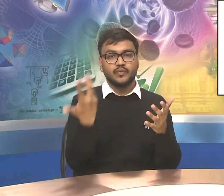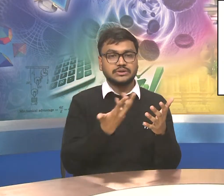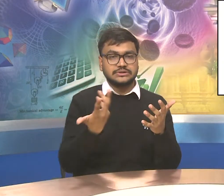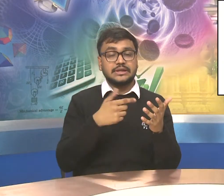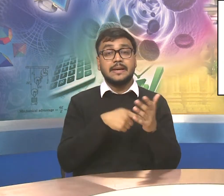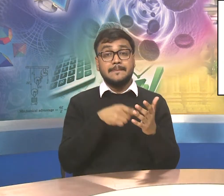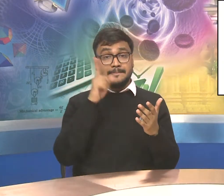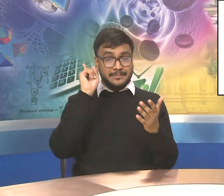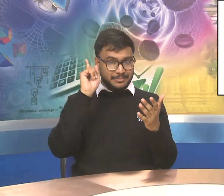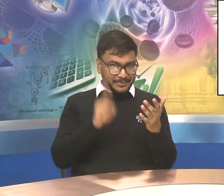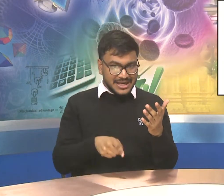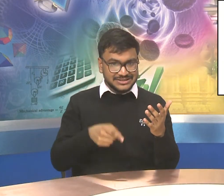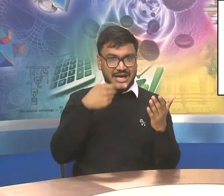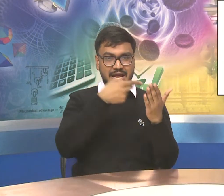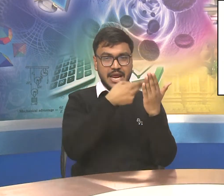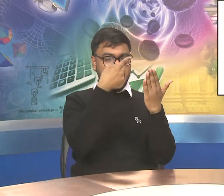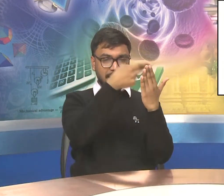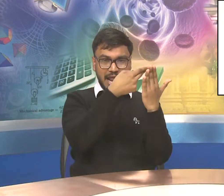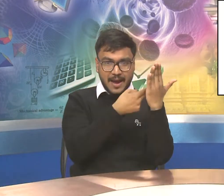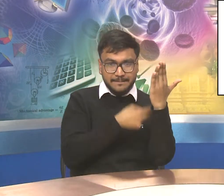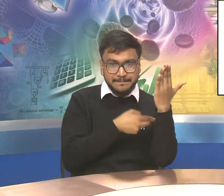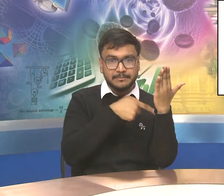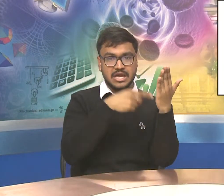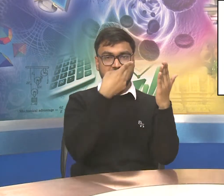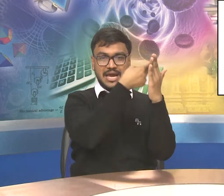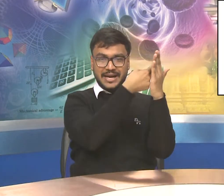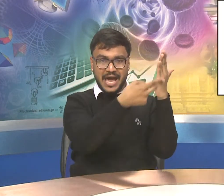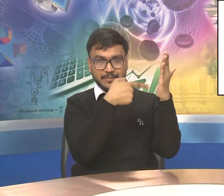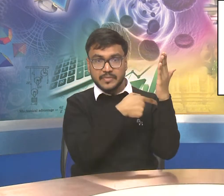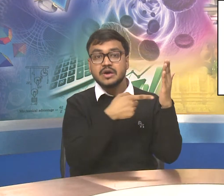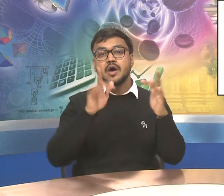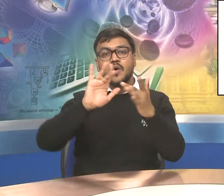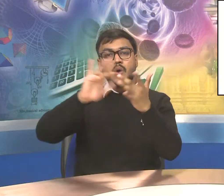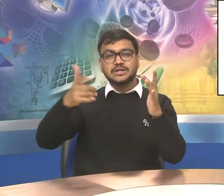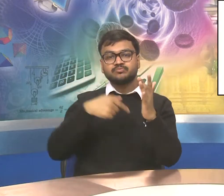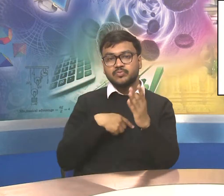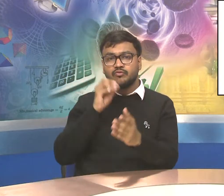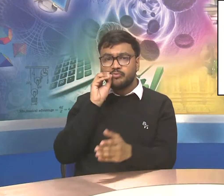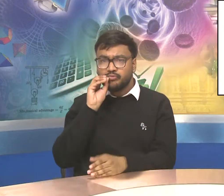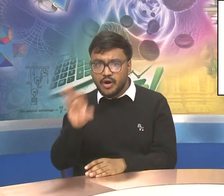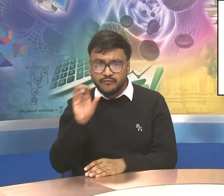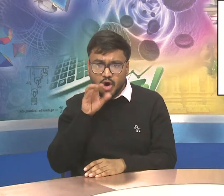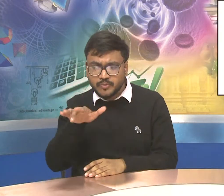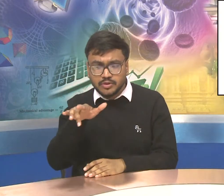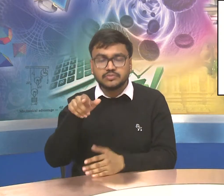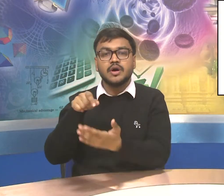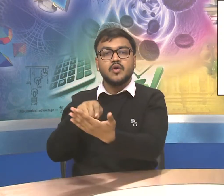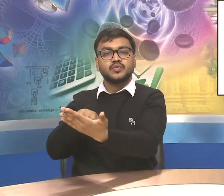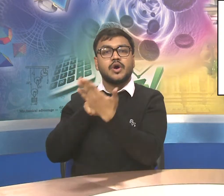the library makes provision to reserve a book in the user's name.